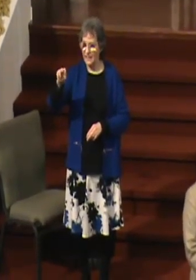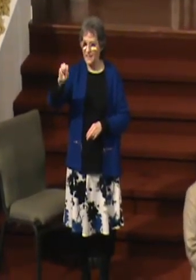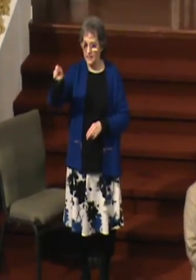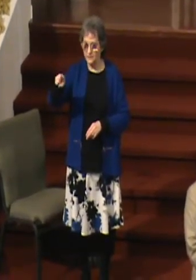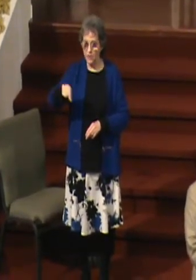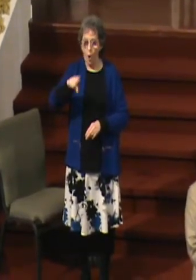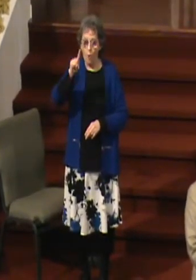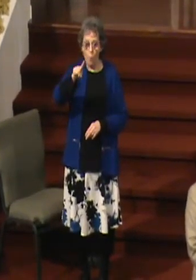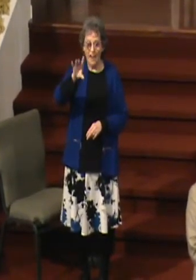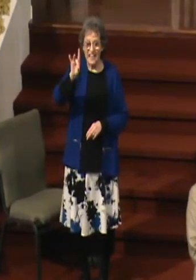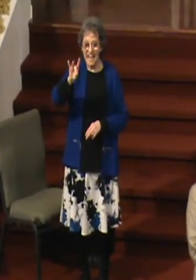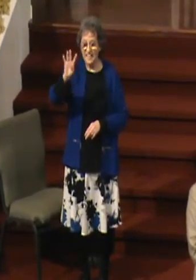184th and Pulaski.